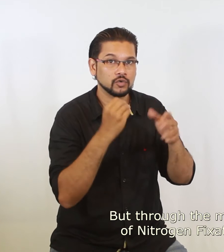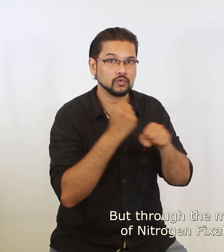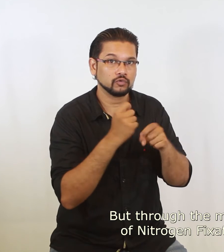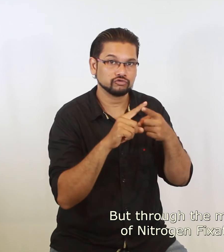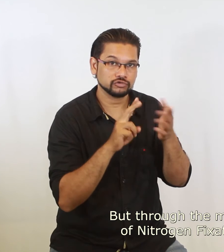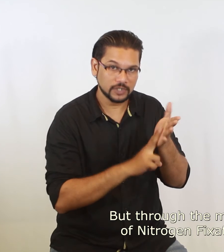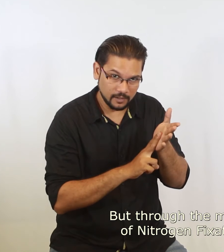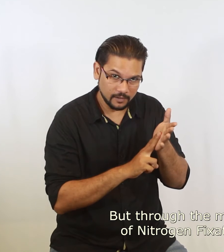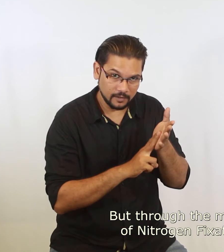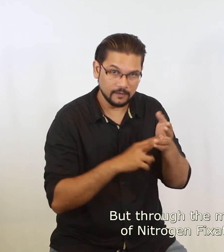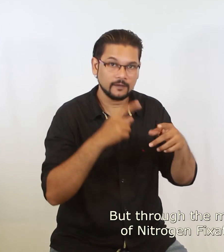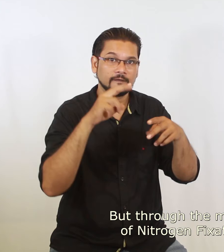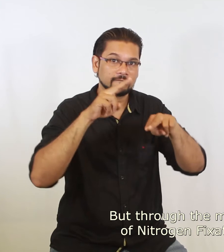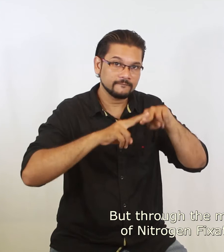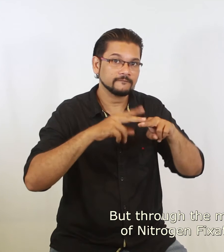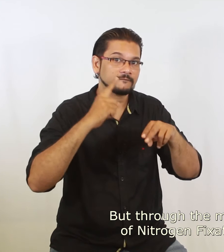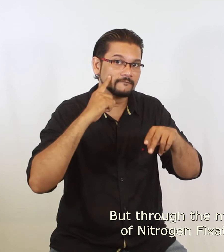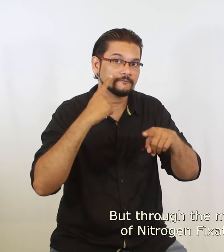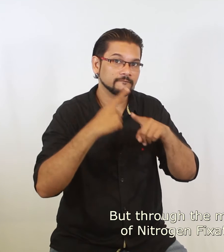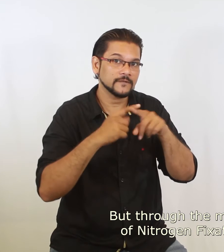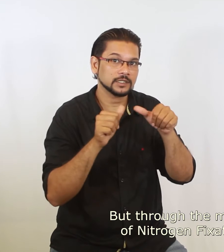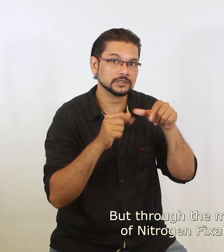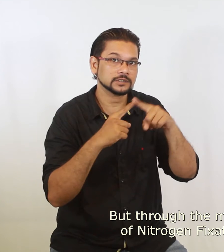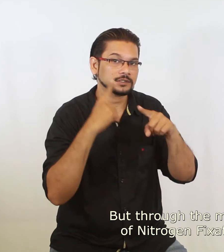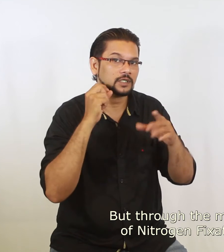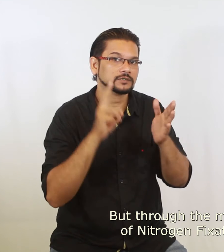But through the method of nitrogen fixation,